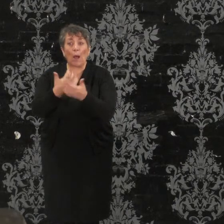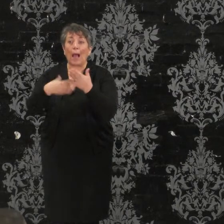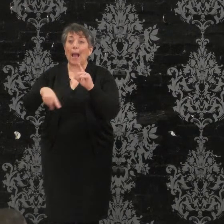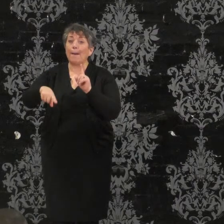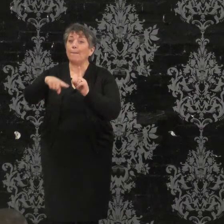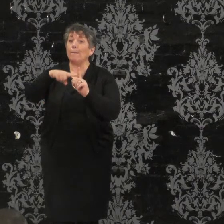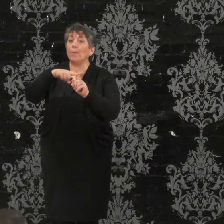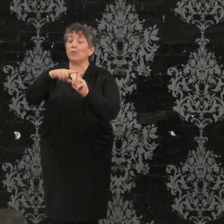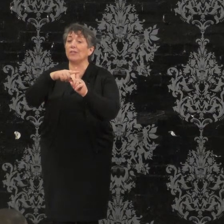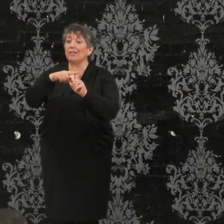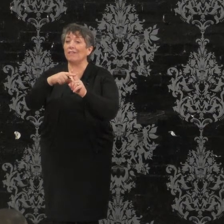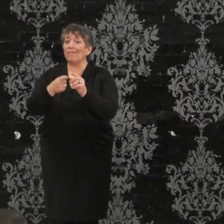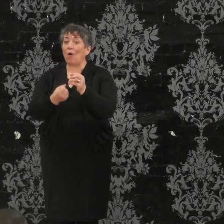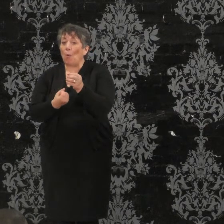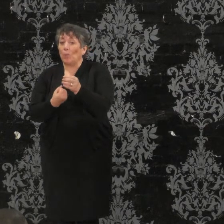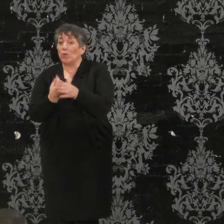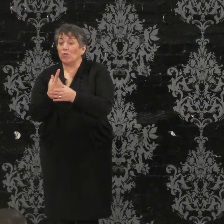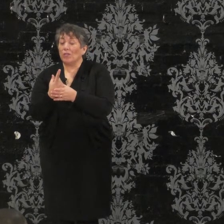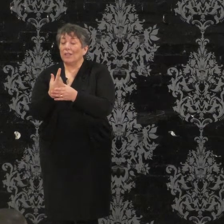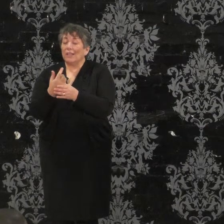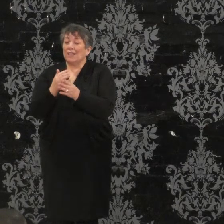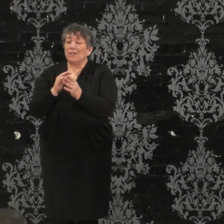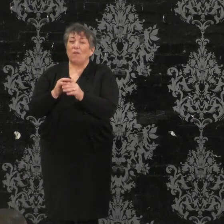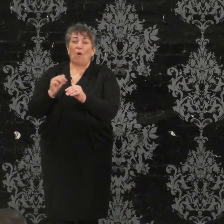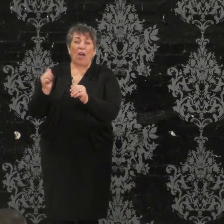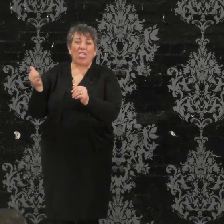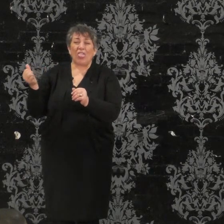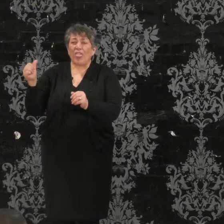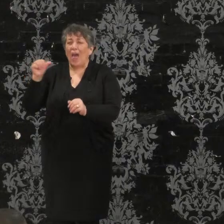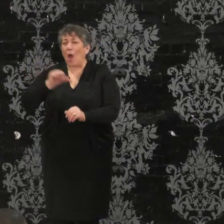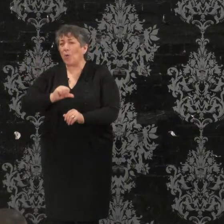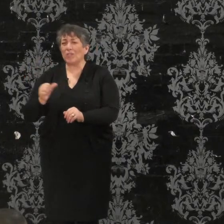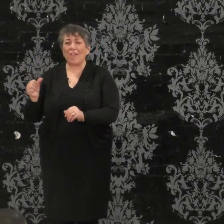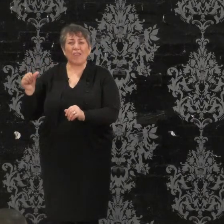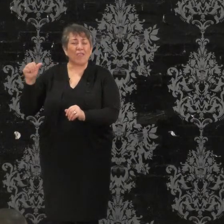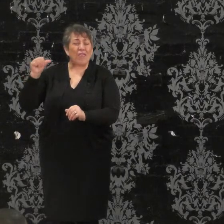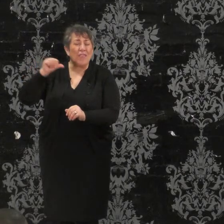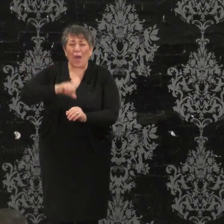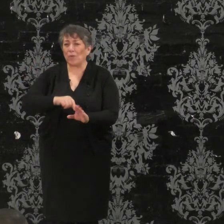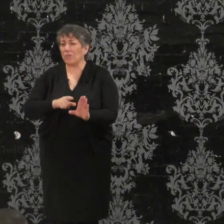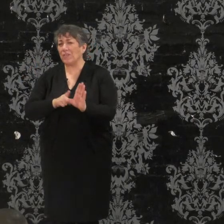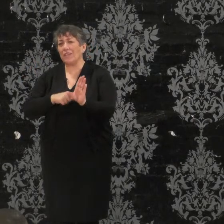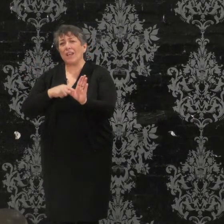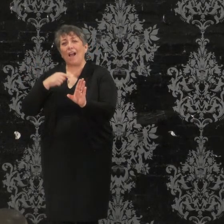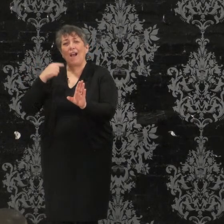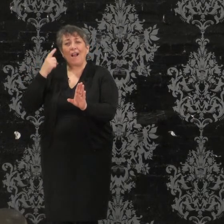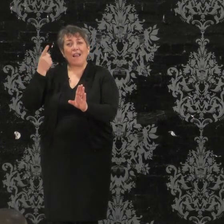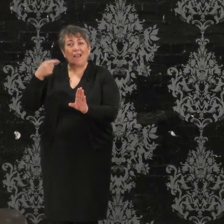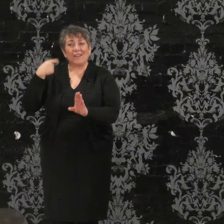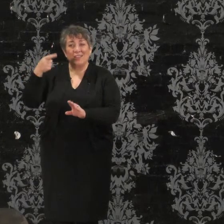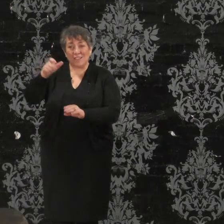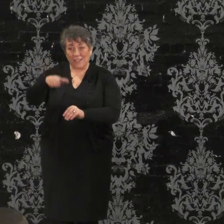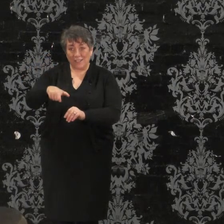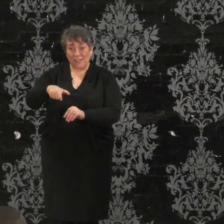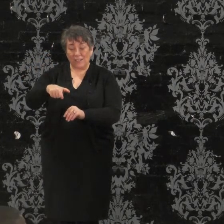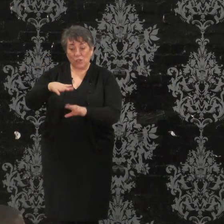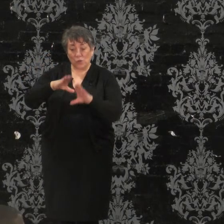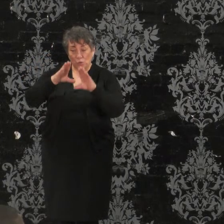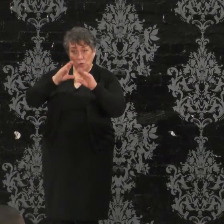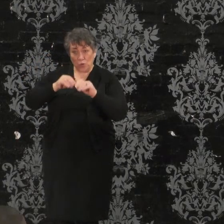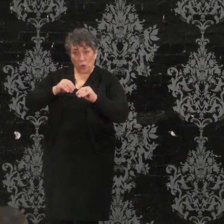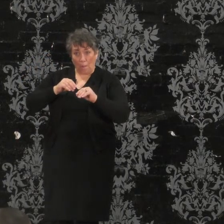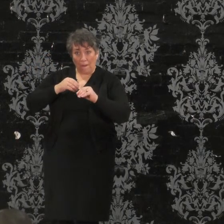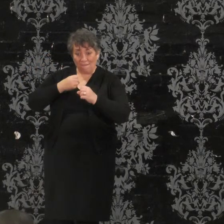for tens of thousands of young Londoners, not only helping to prevent violence now, but in the long